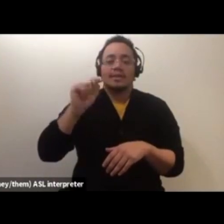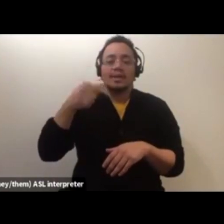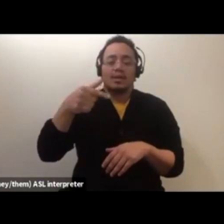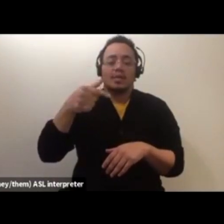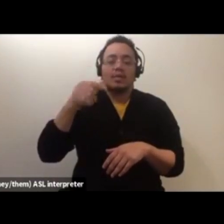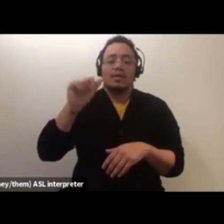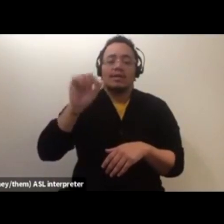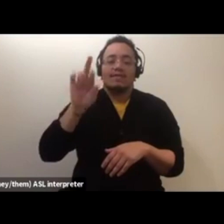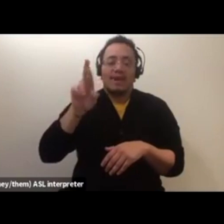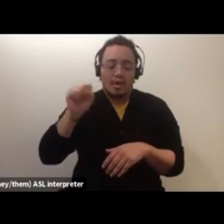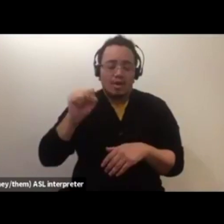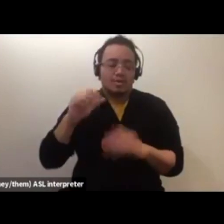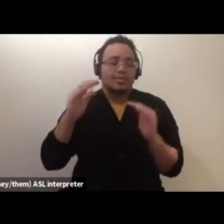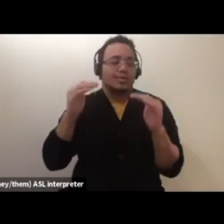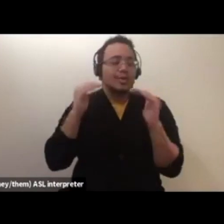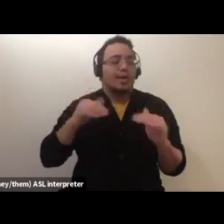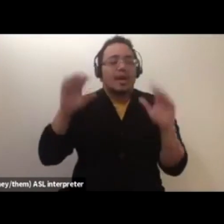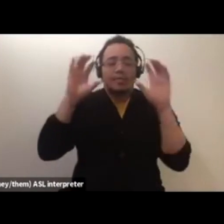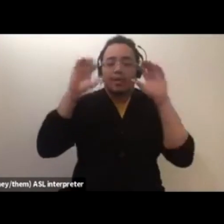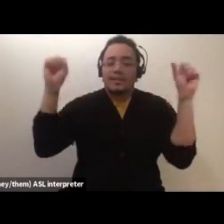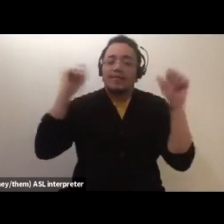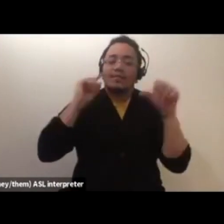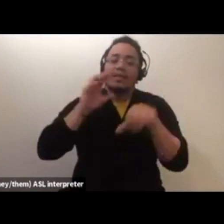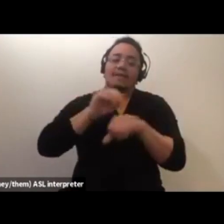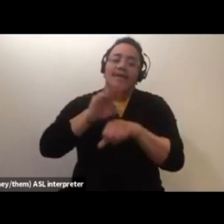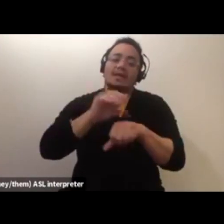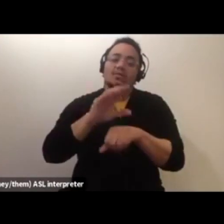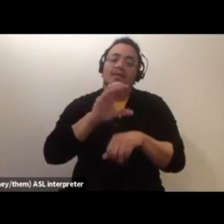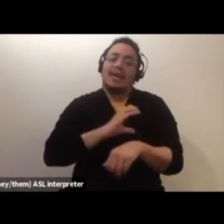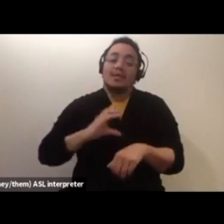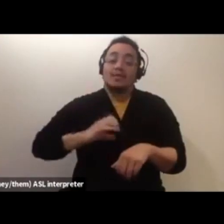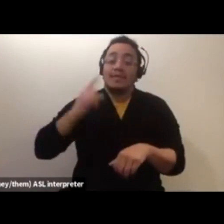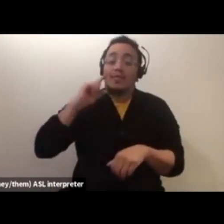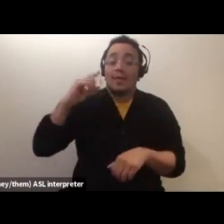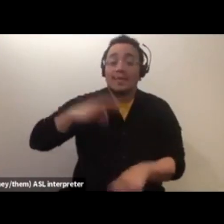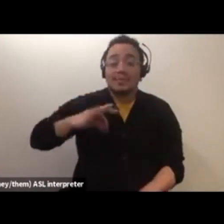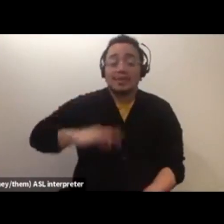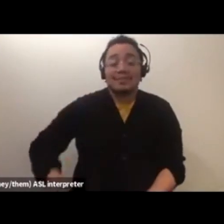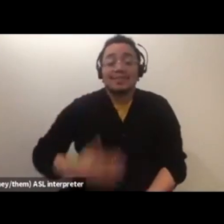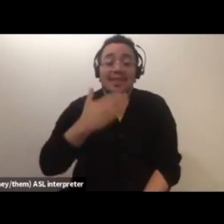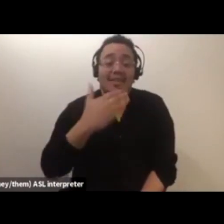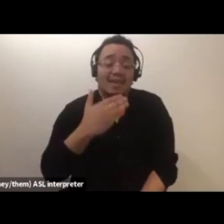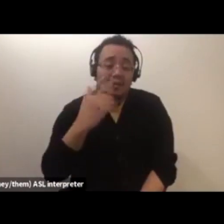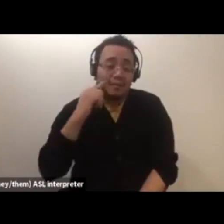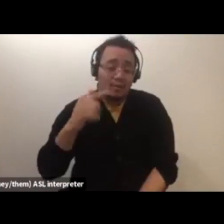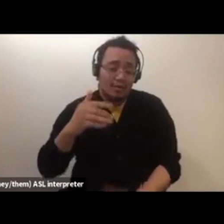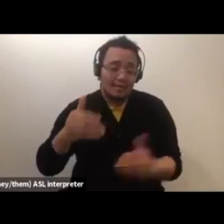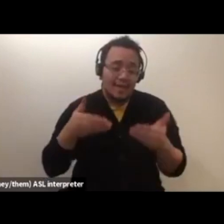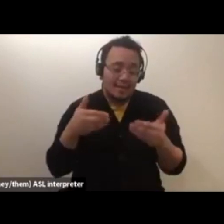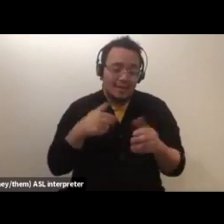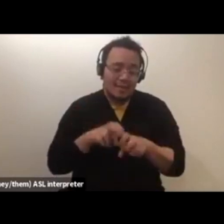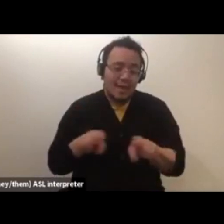for our advisory council of Pittsburgh. Thank you for having me.